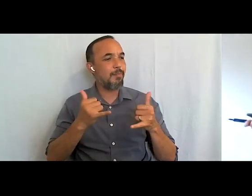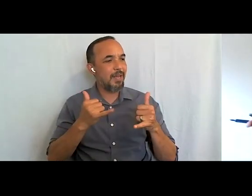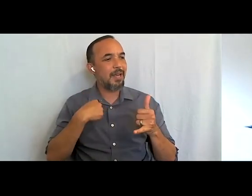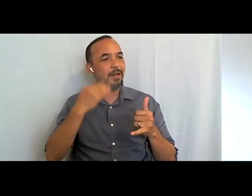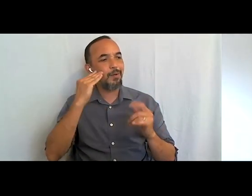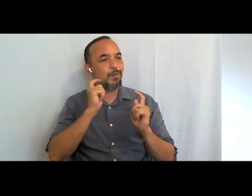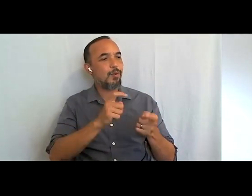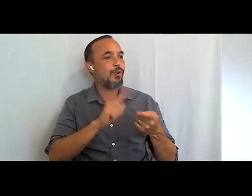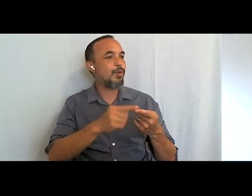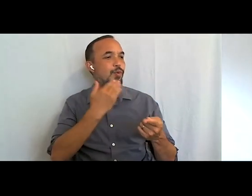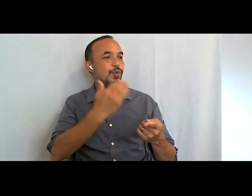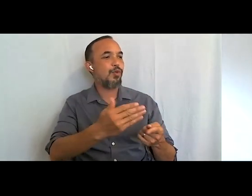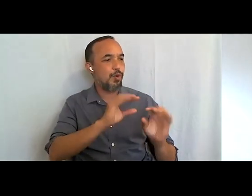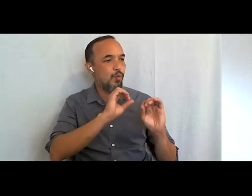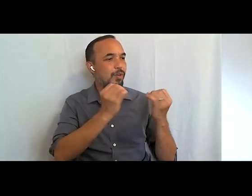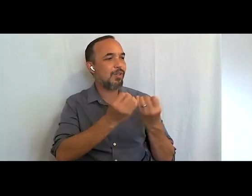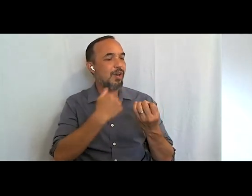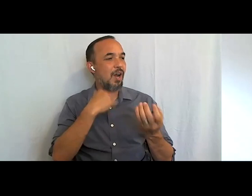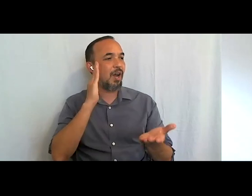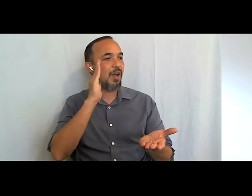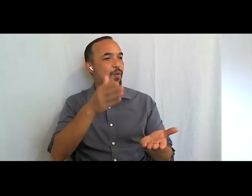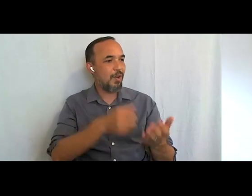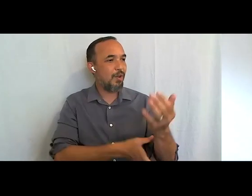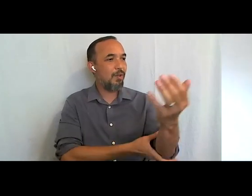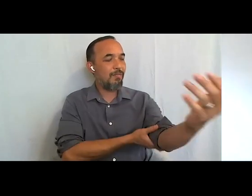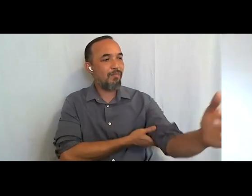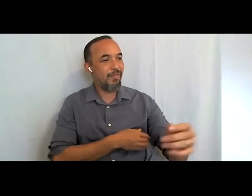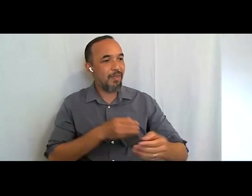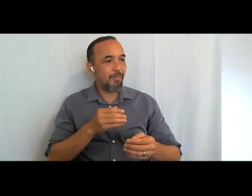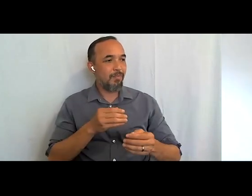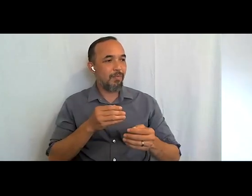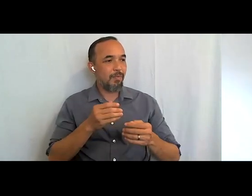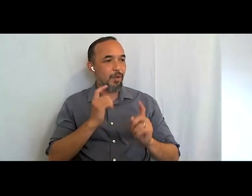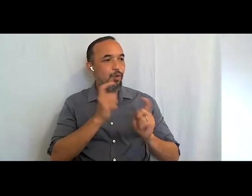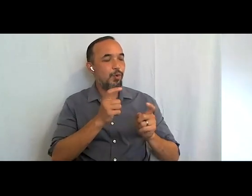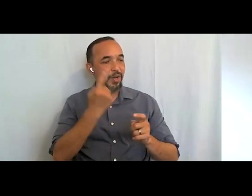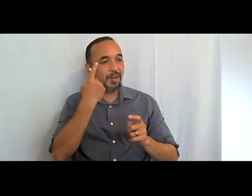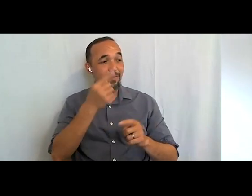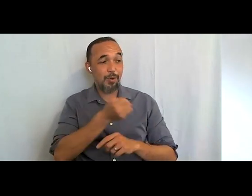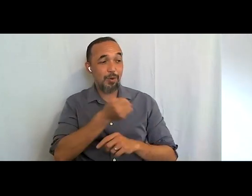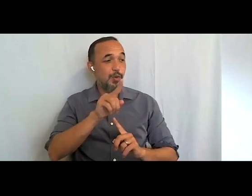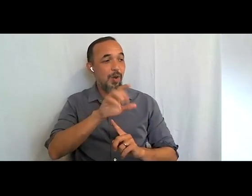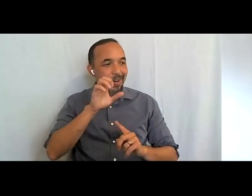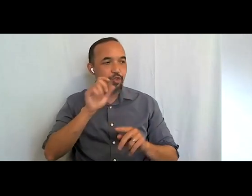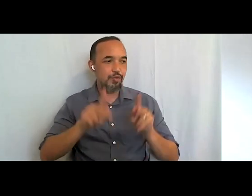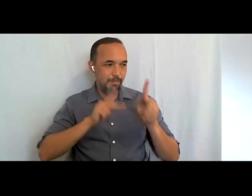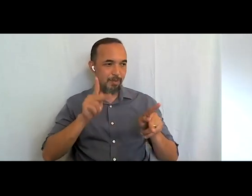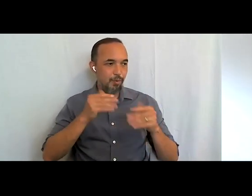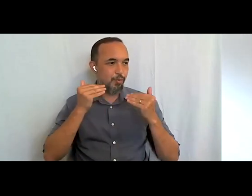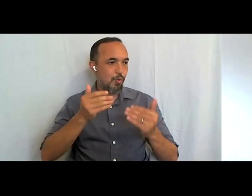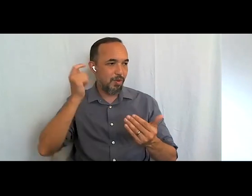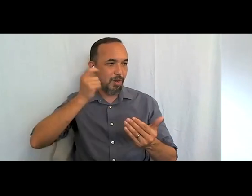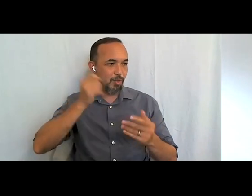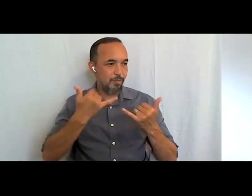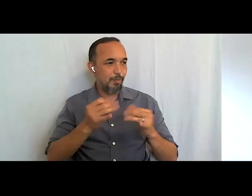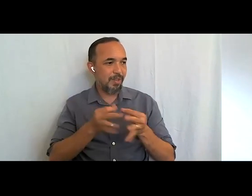cause. I'm willing to throw in for a few hundred GISH scholarships. So if you know somebody and you want to bring them onto your team and